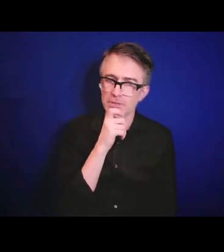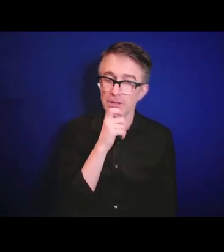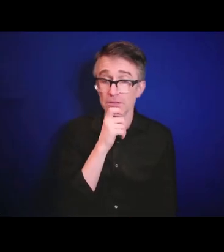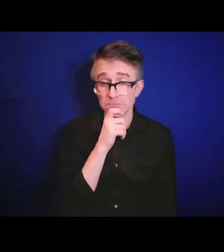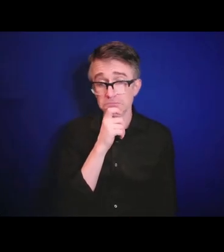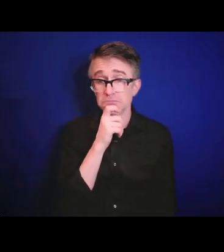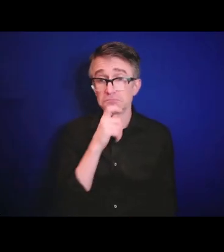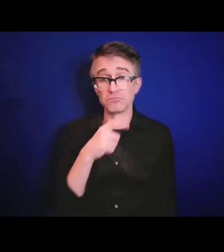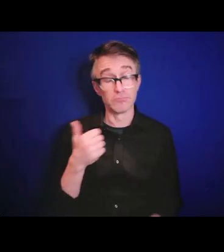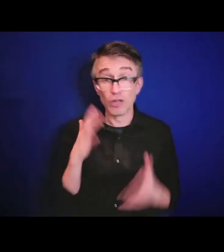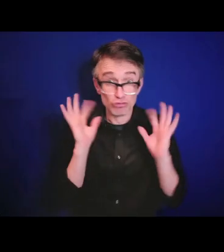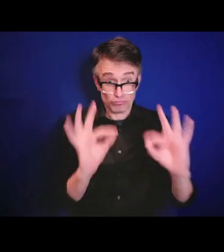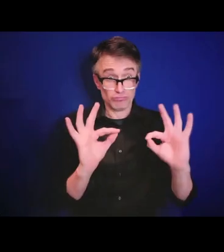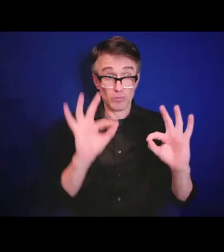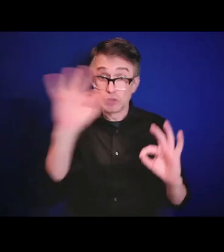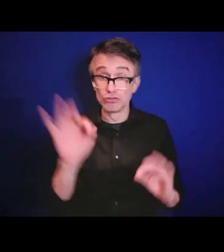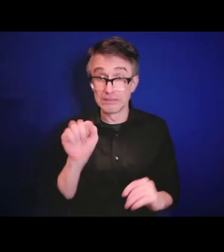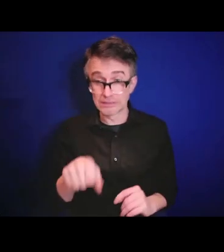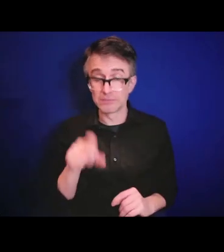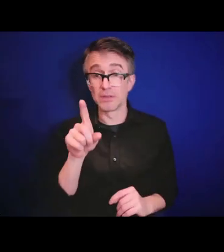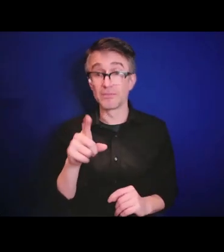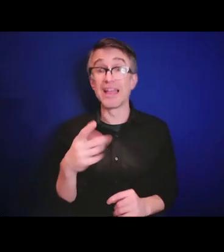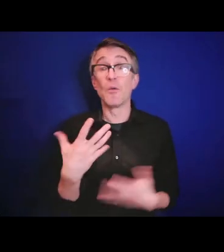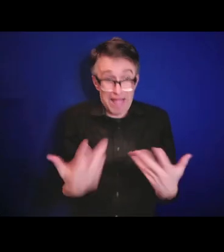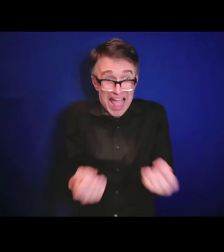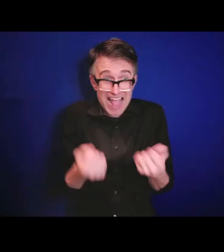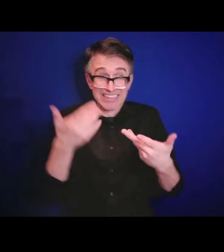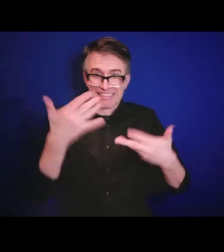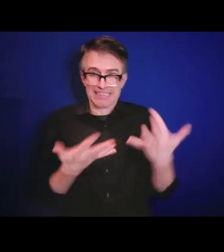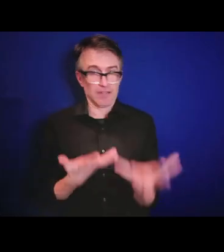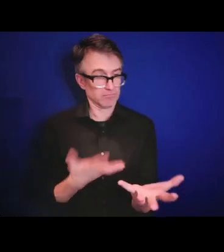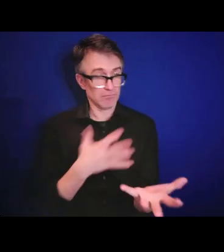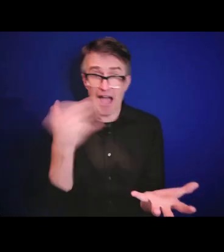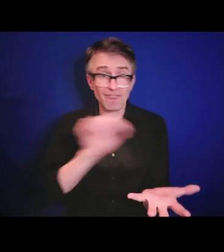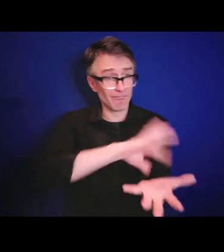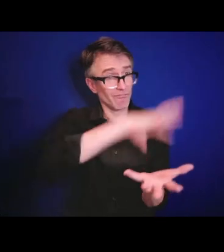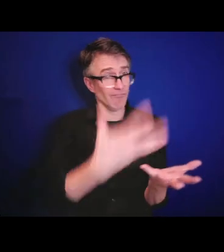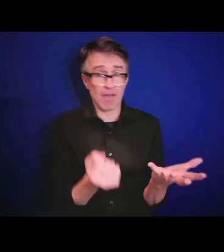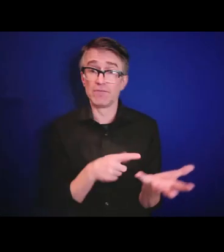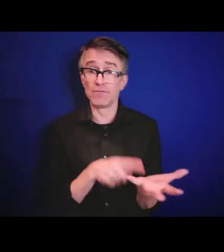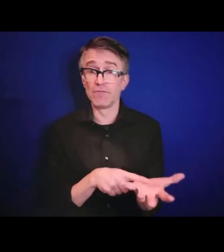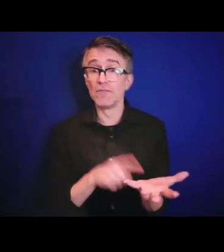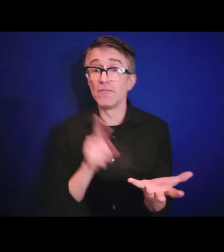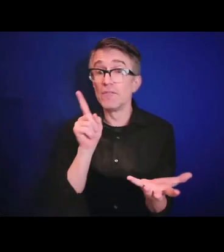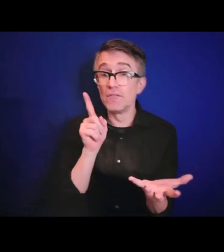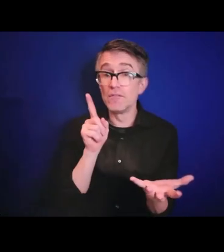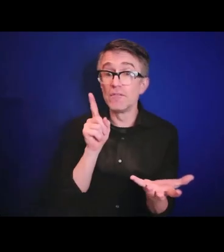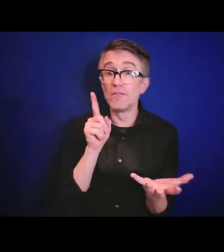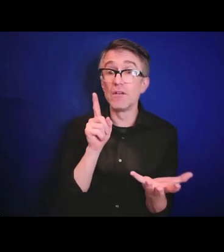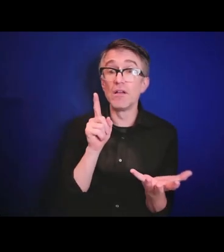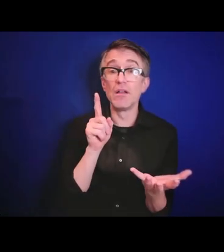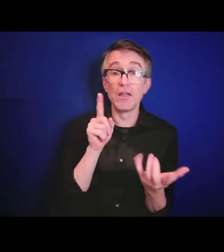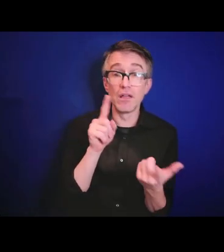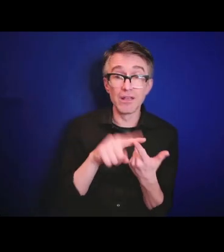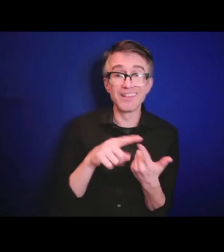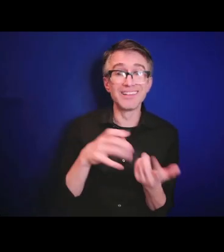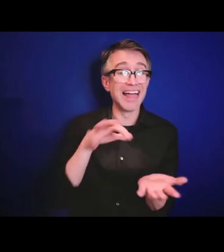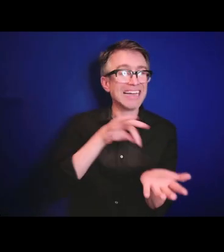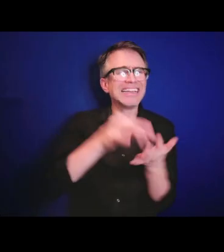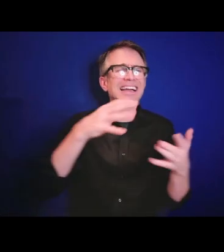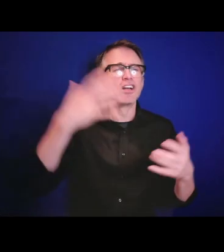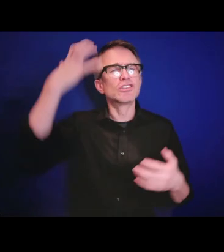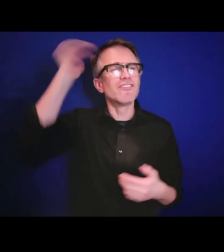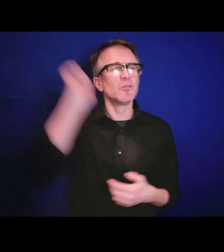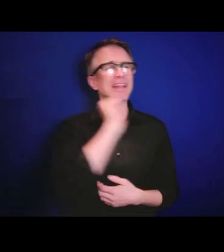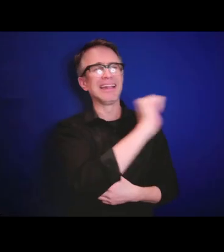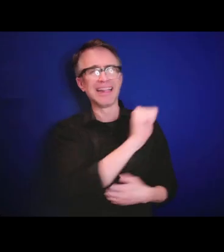that we can use, and I think that's very important in censuses and surveys, such as the Washington Group questions on disability. But to go in